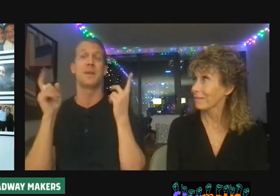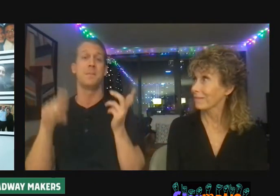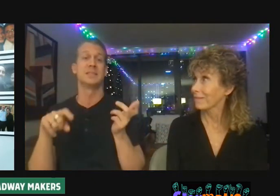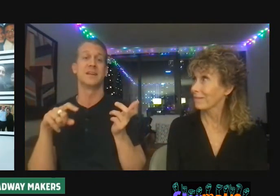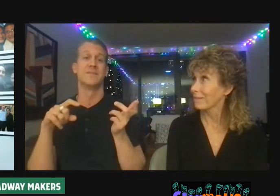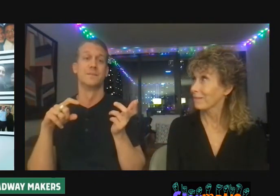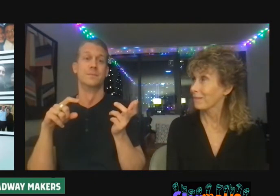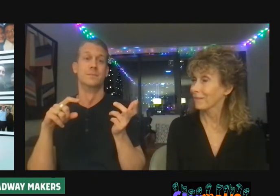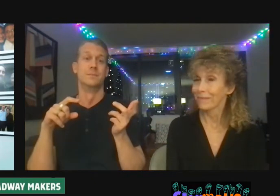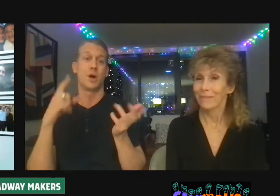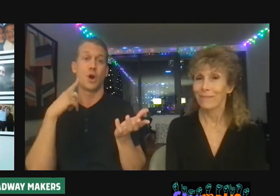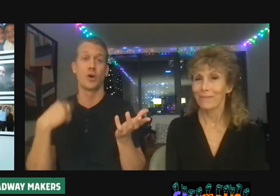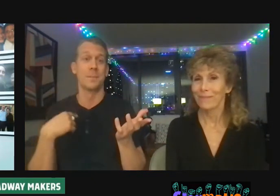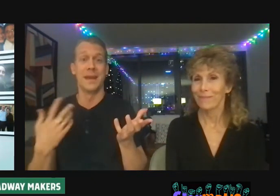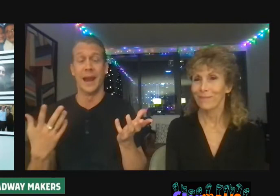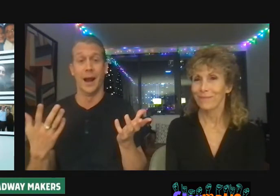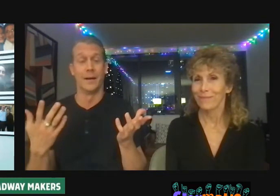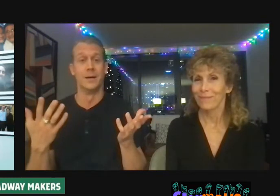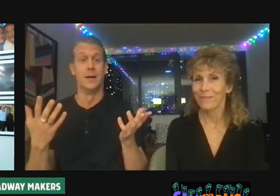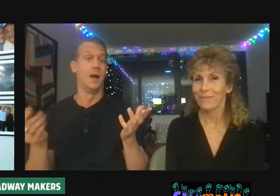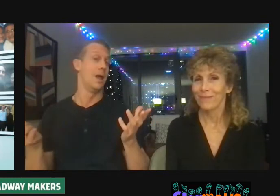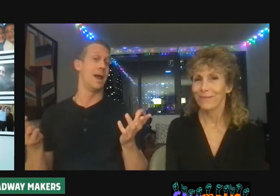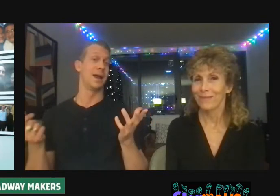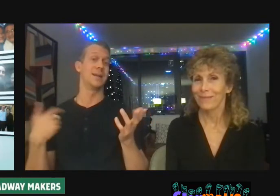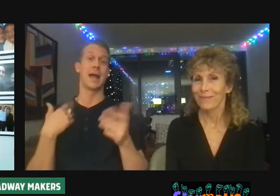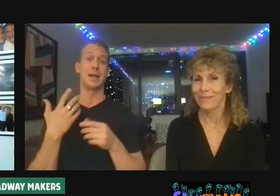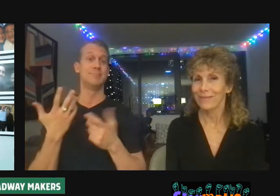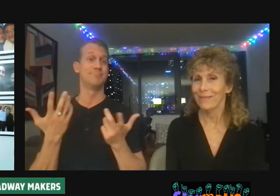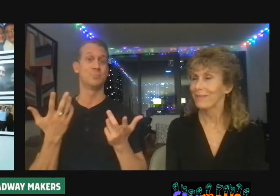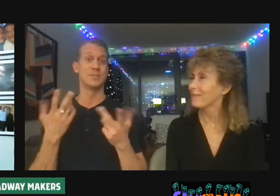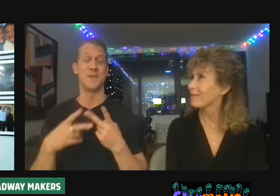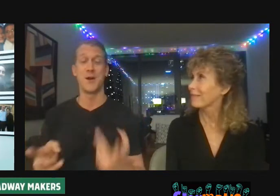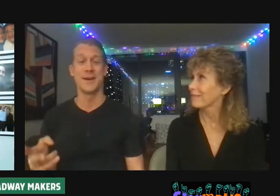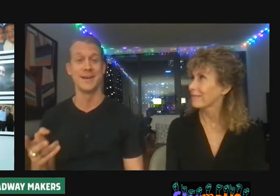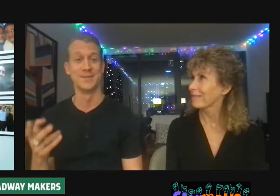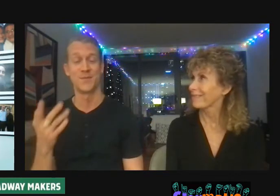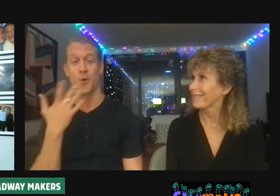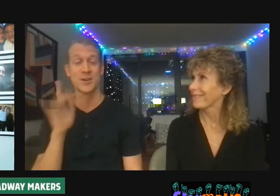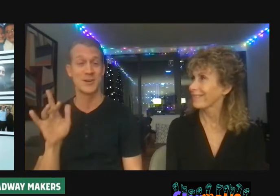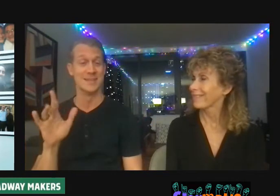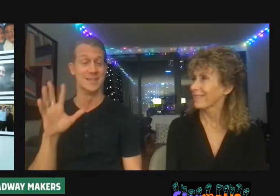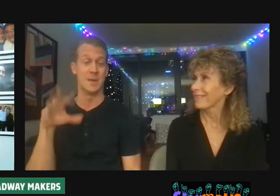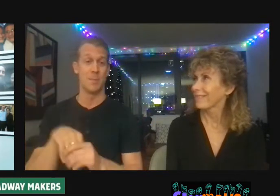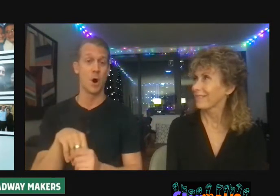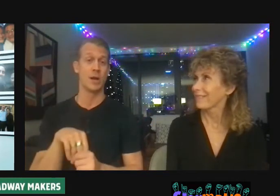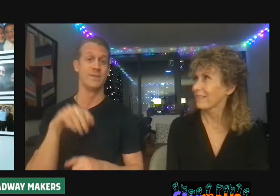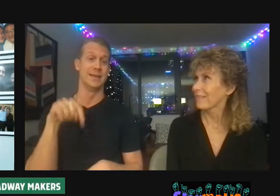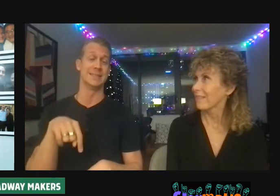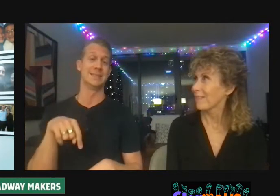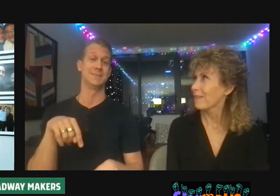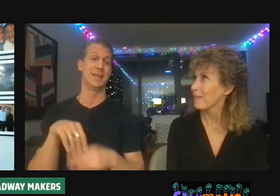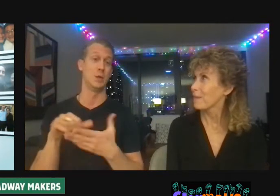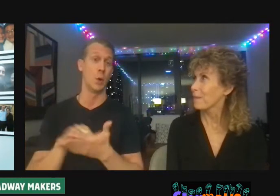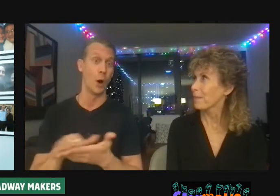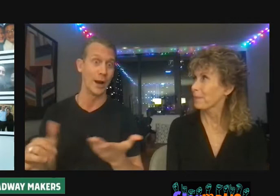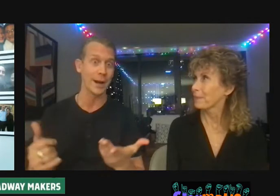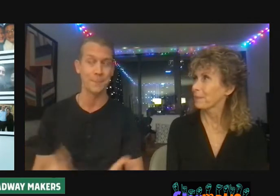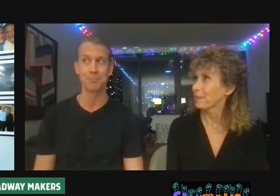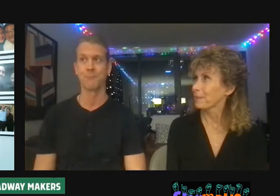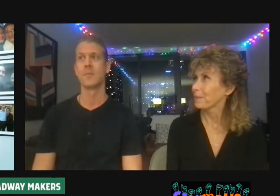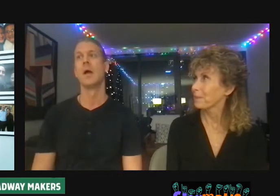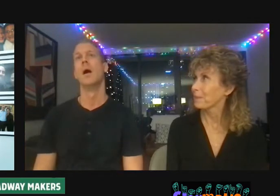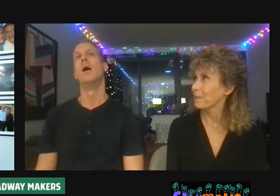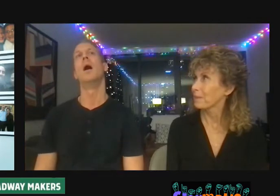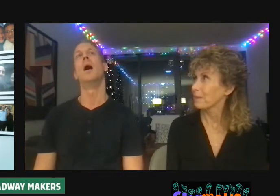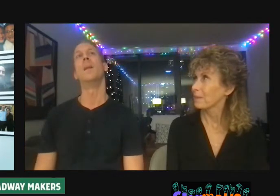or something must have heard me. And I was very fortunate to be part of this in New York.